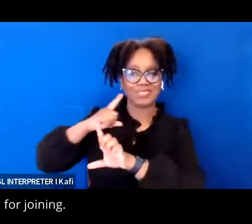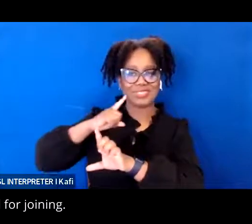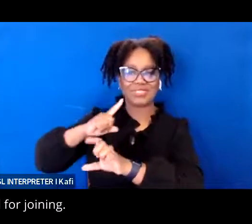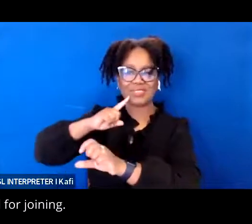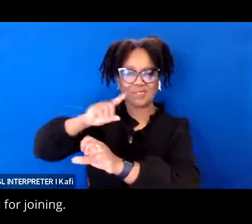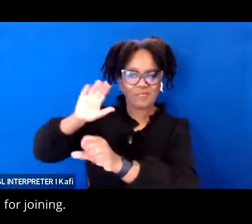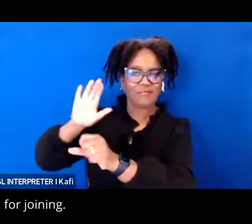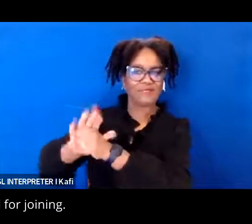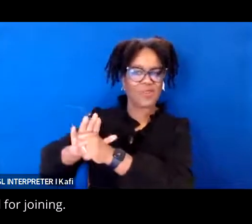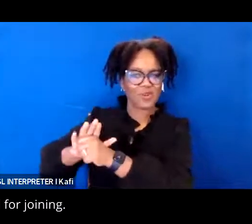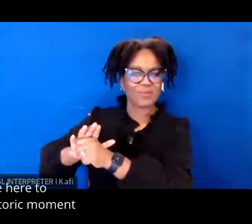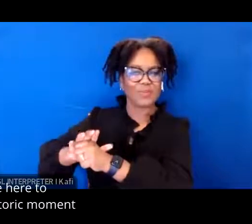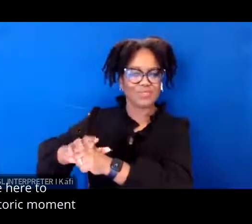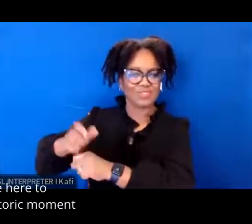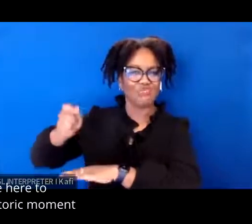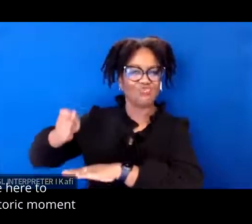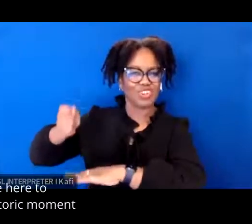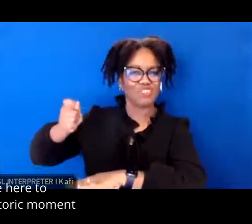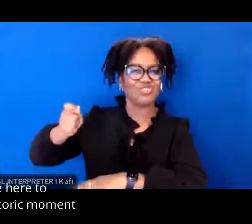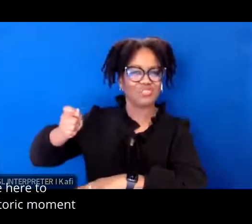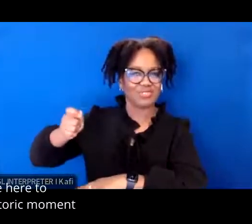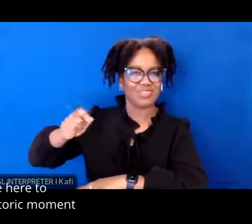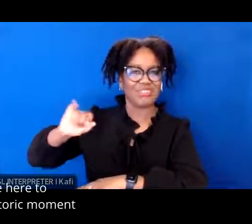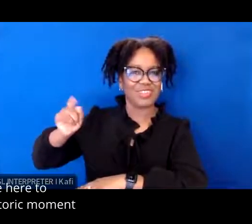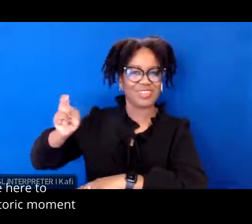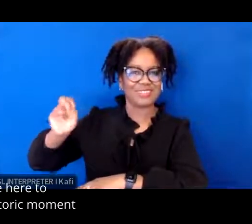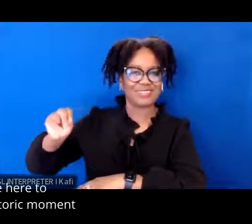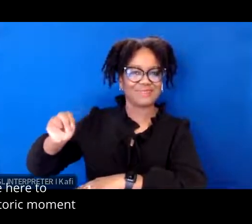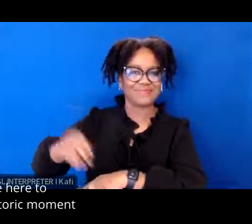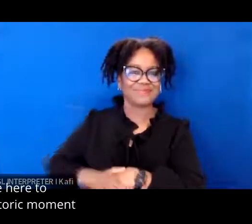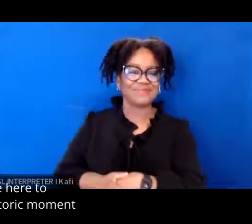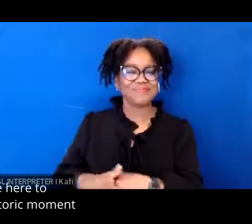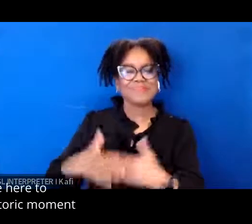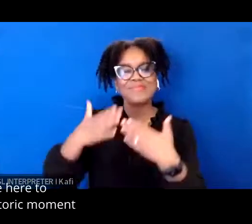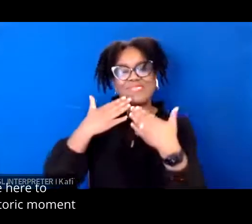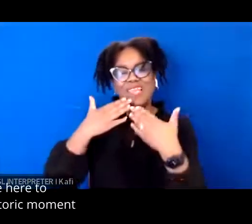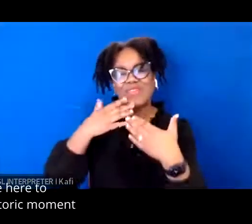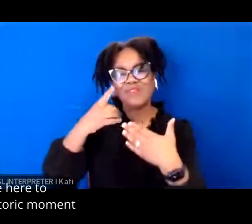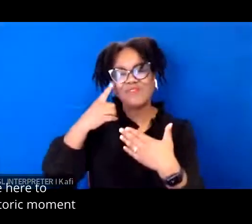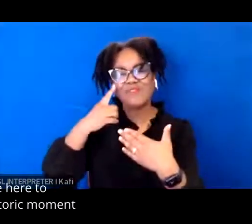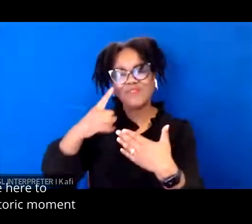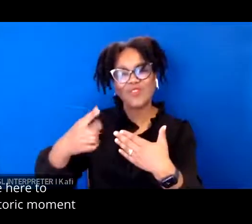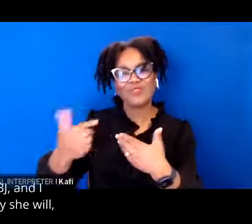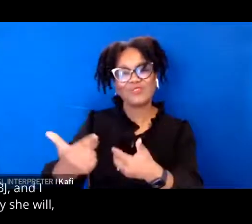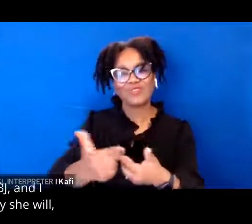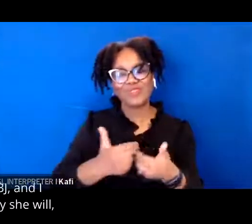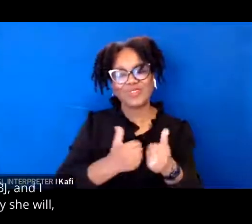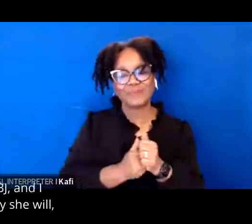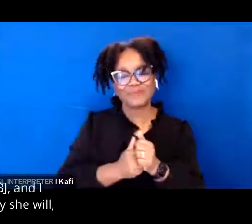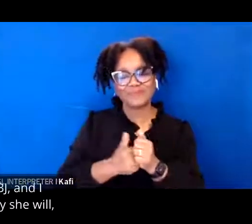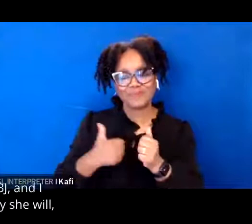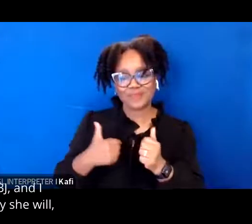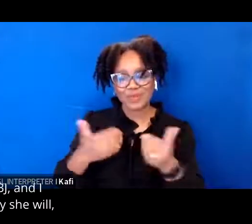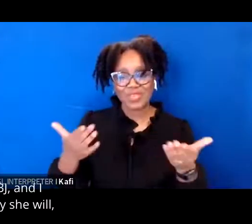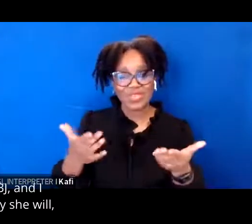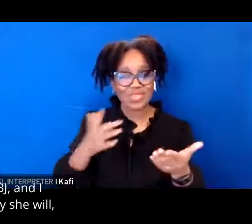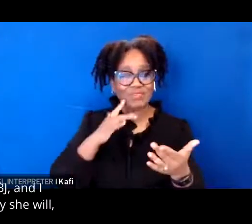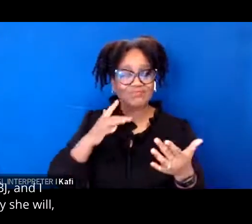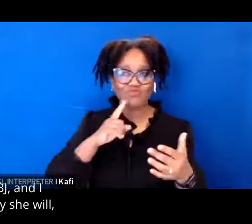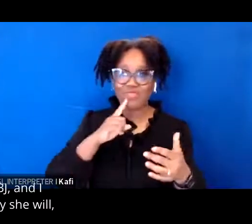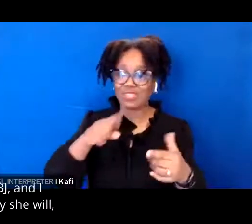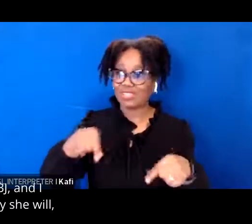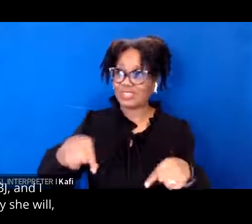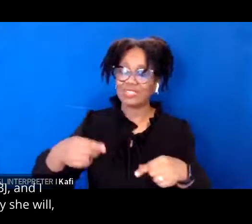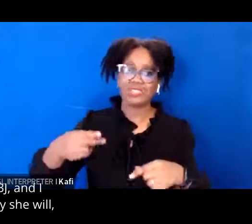so thank you all for joining and as we're here to celebrate this historic moment for judge kbj